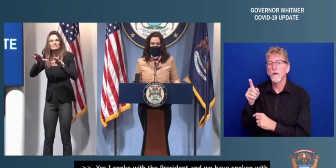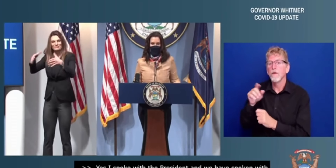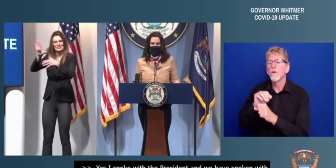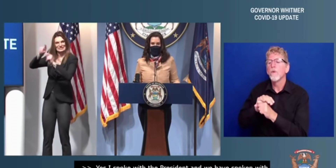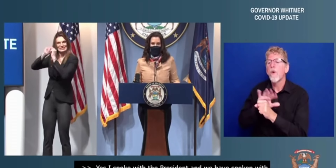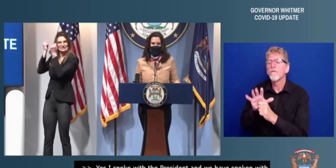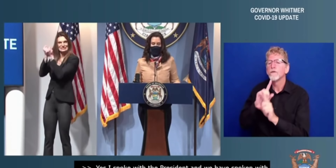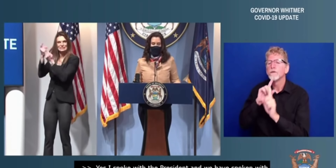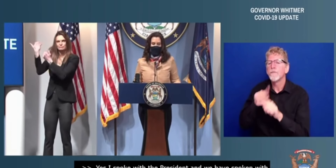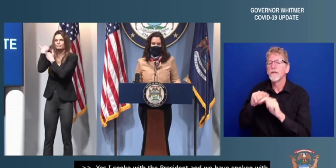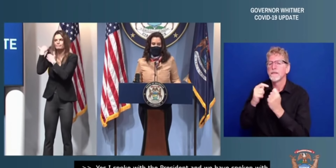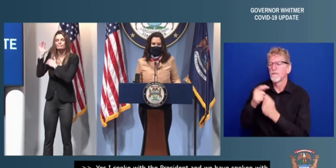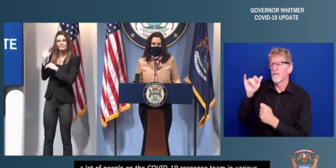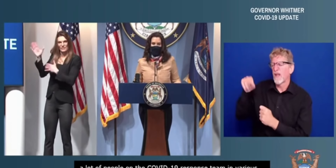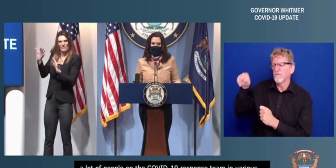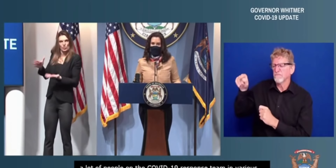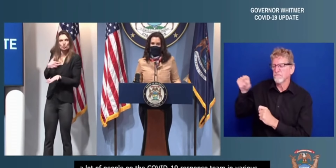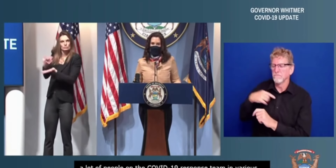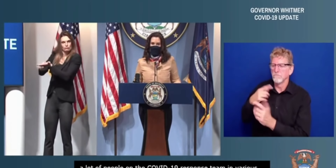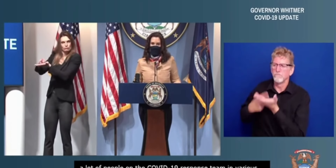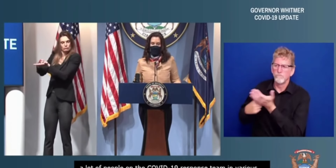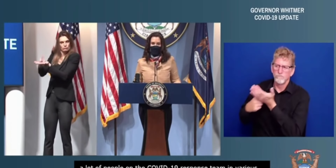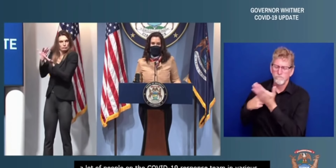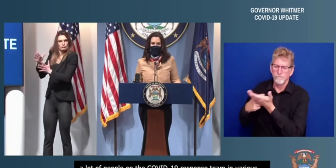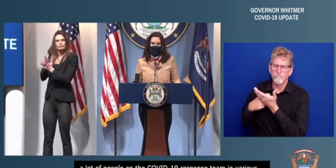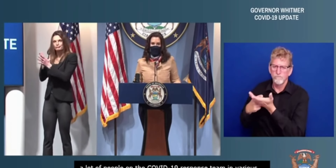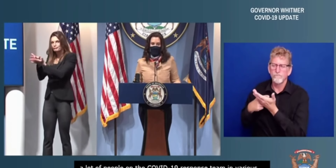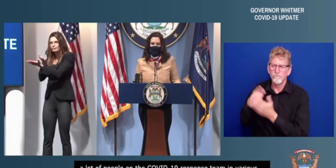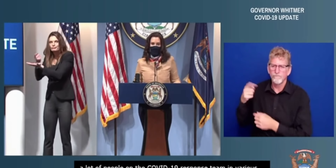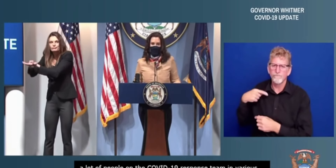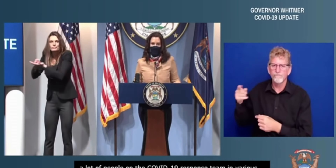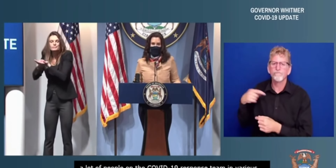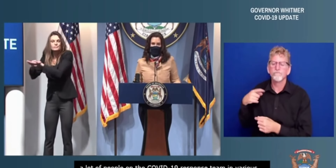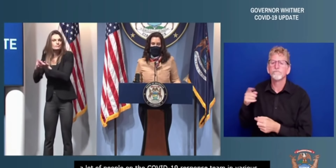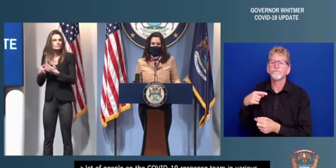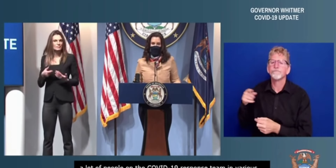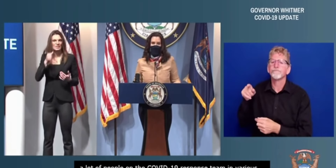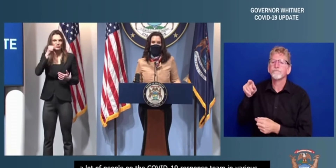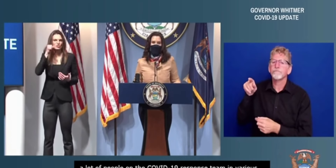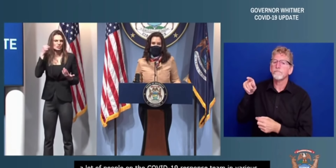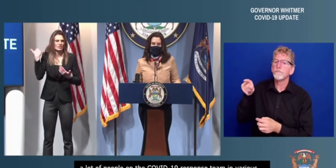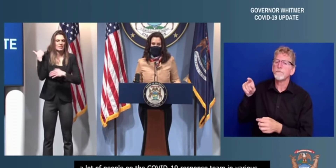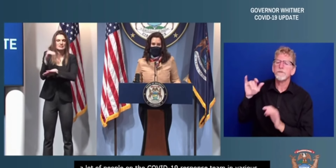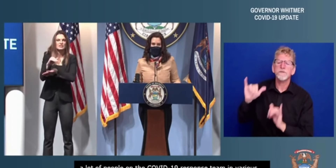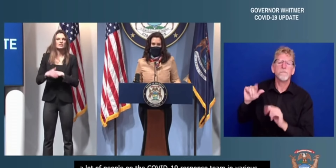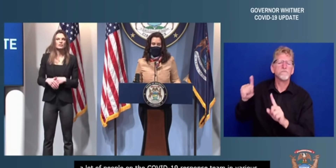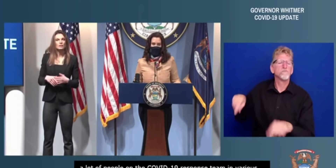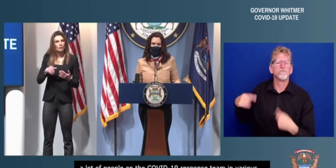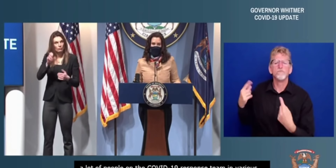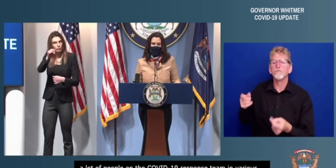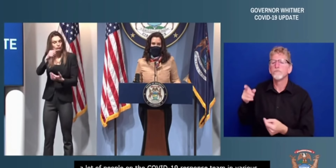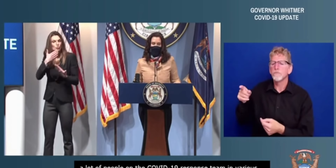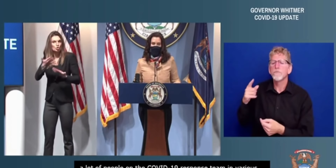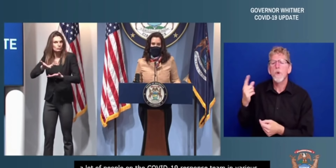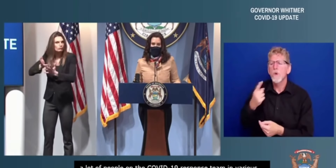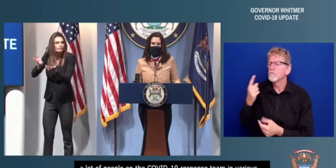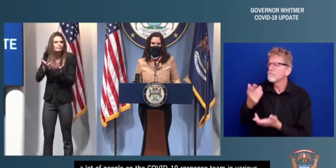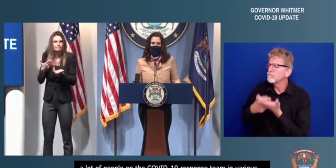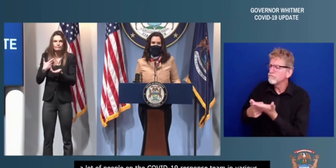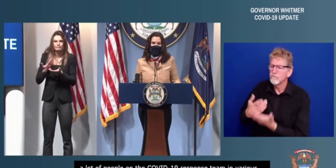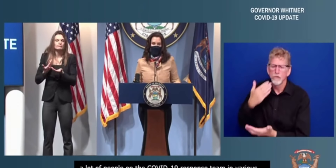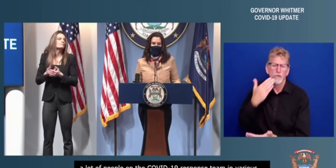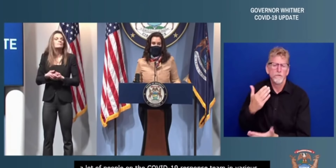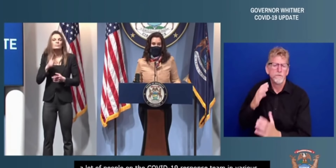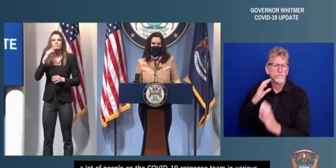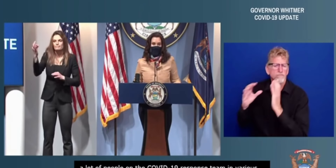of the administration. As always, it was a good conversation, and they've offered